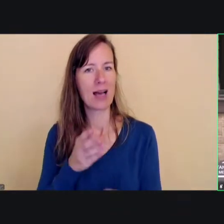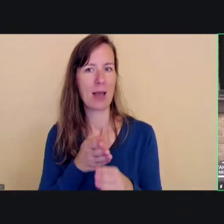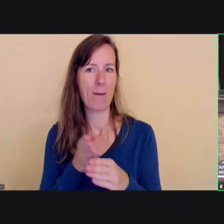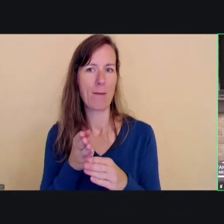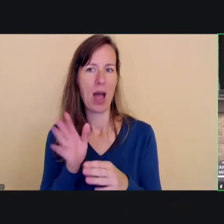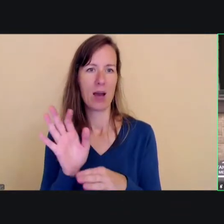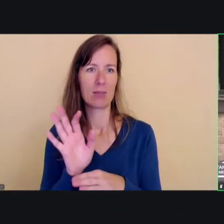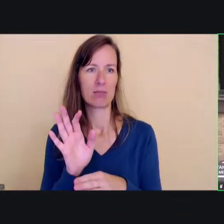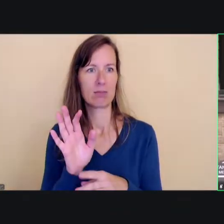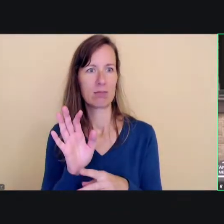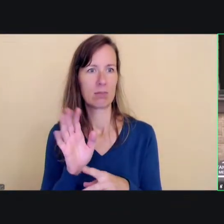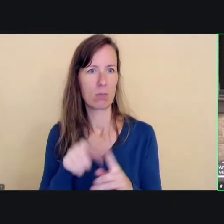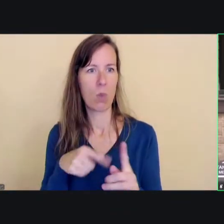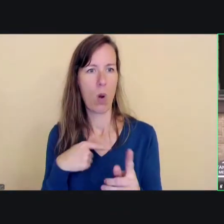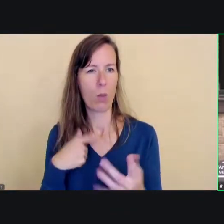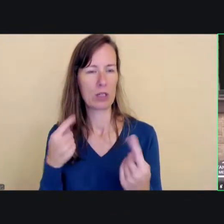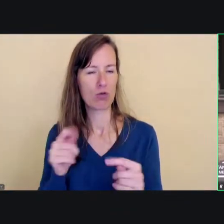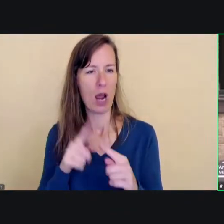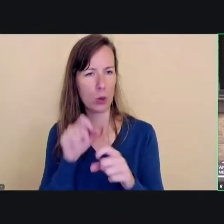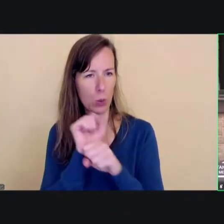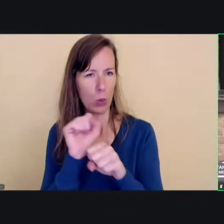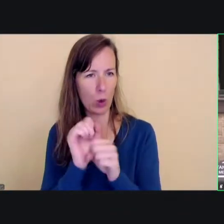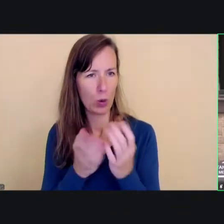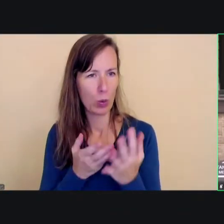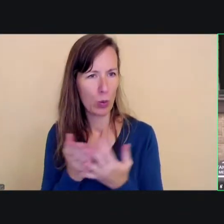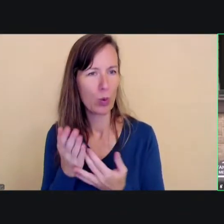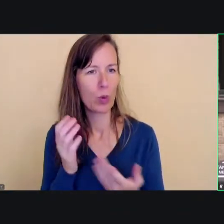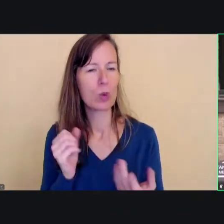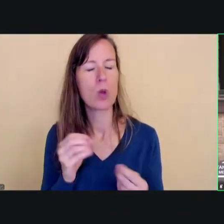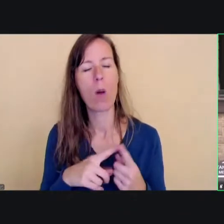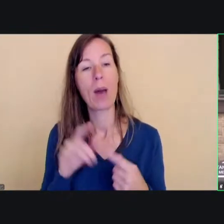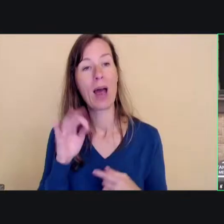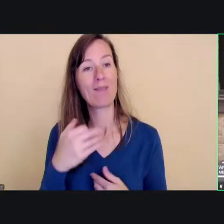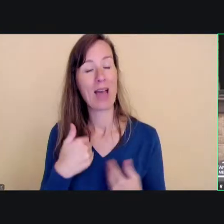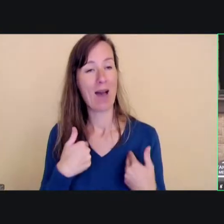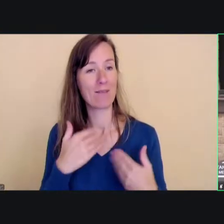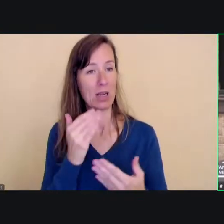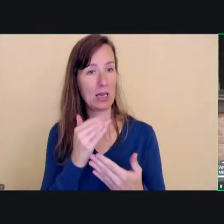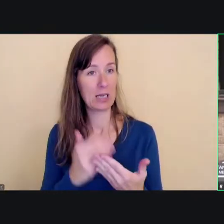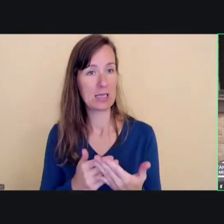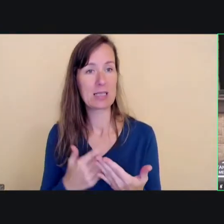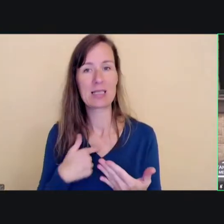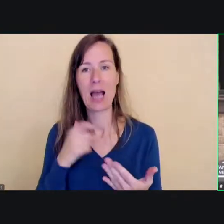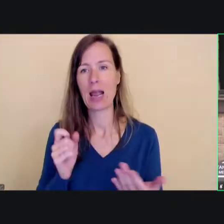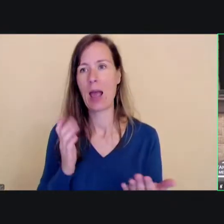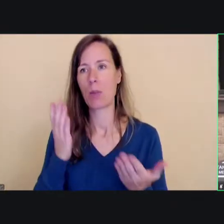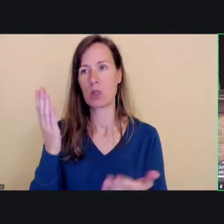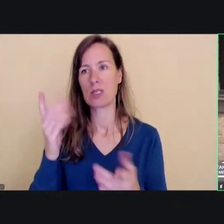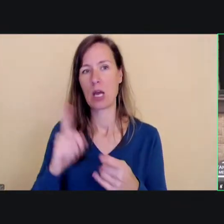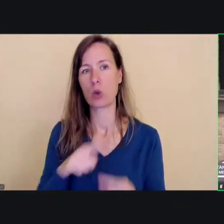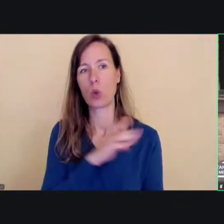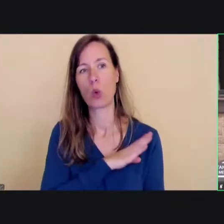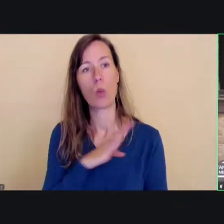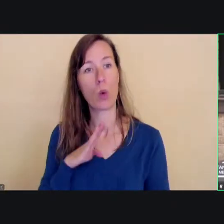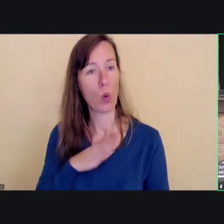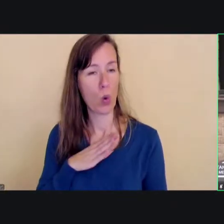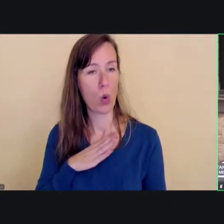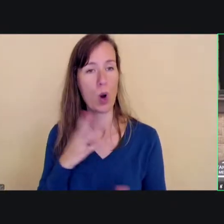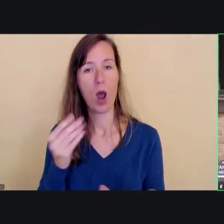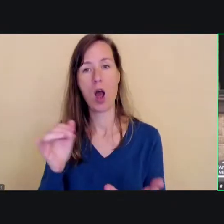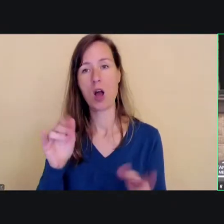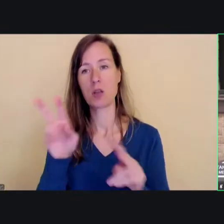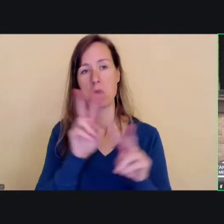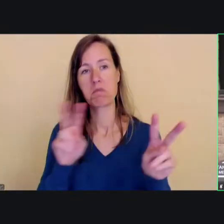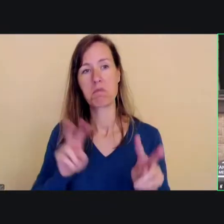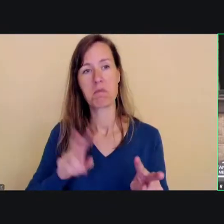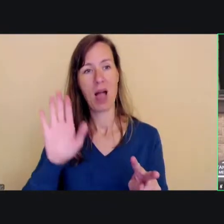through. But if we have a list, I can present that to the board and then look at their list as well, bring that back